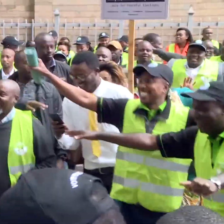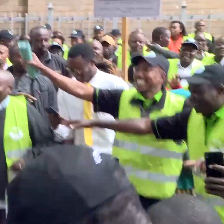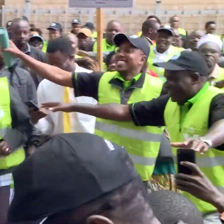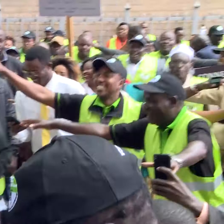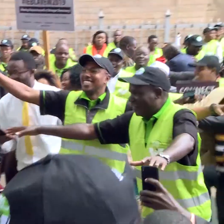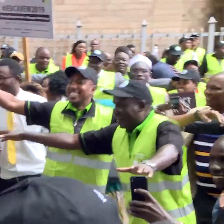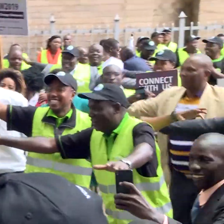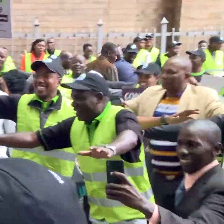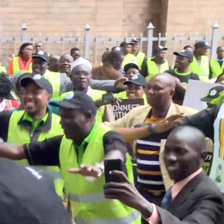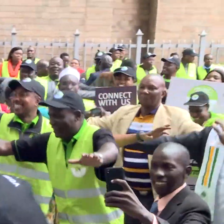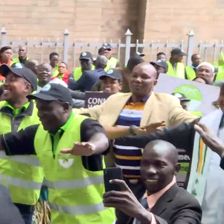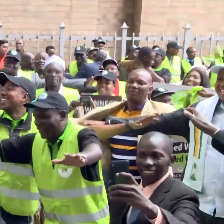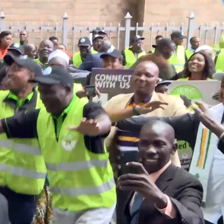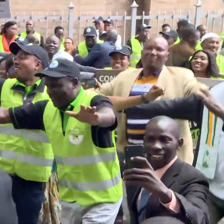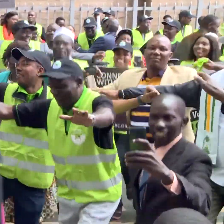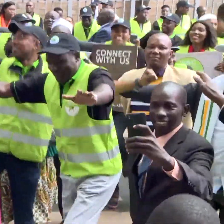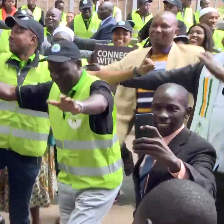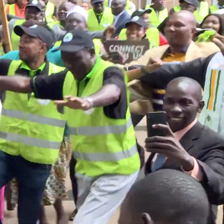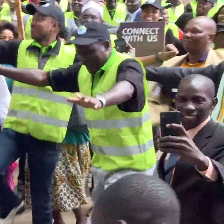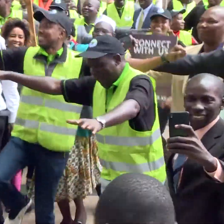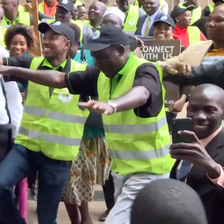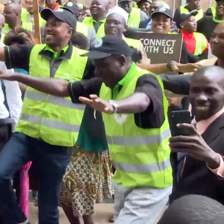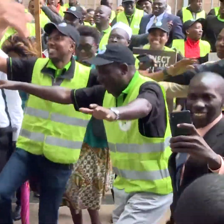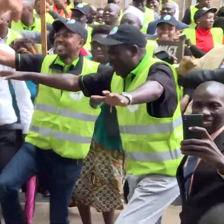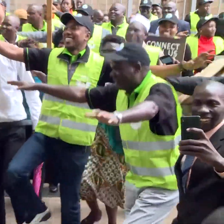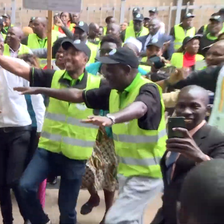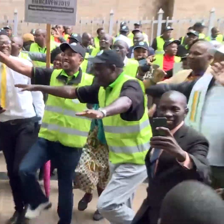Rukia. Mama pei.